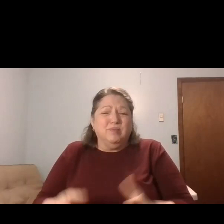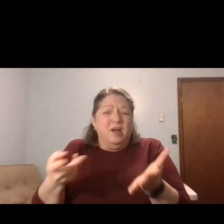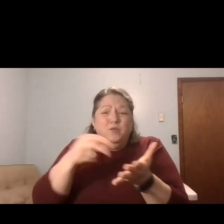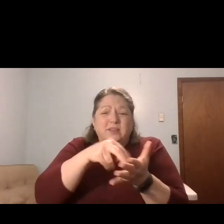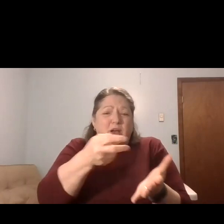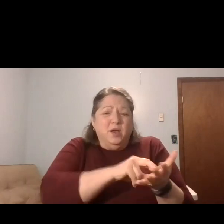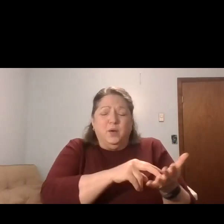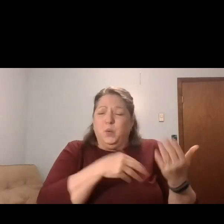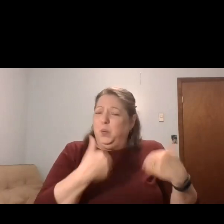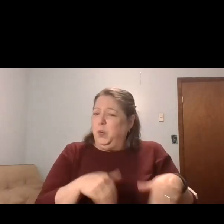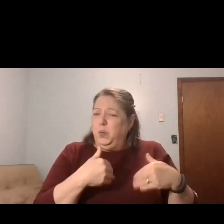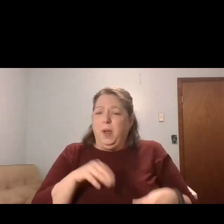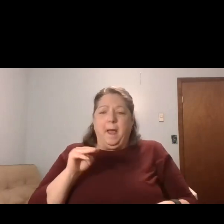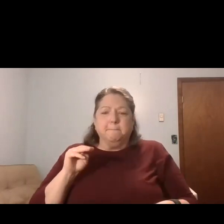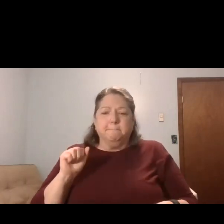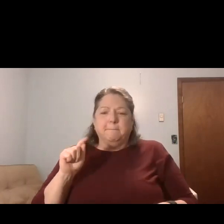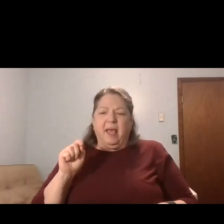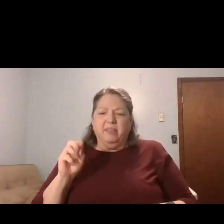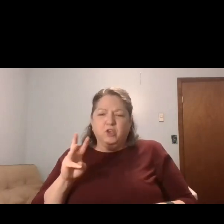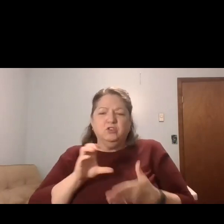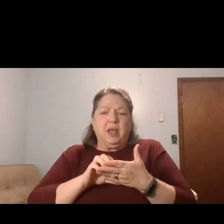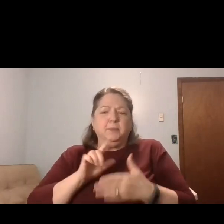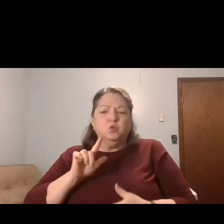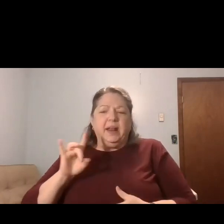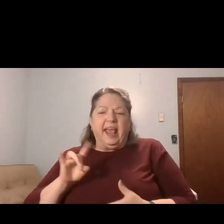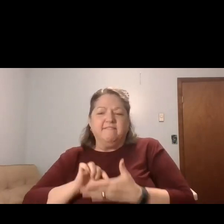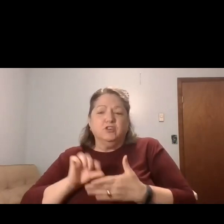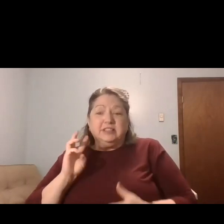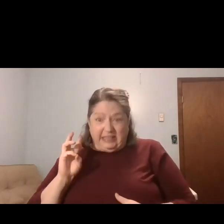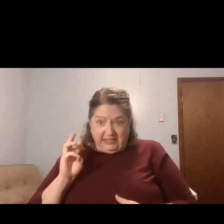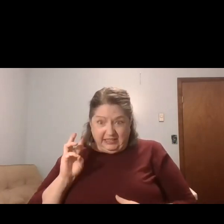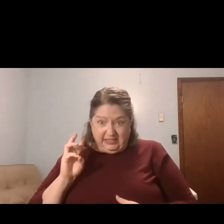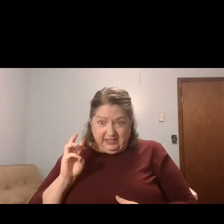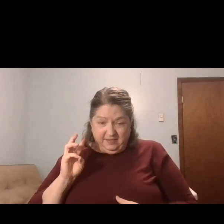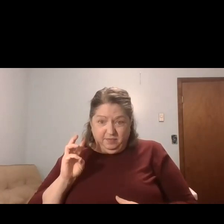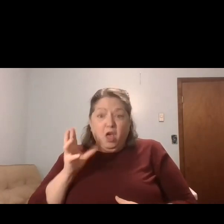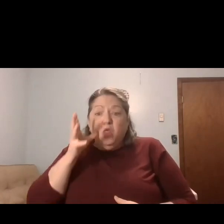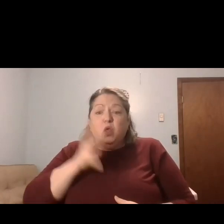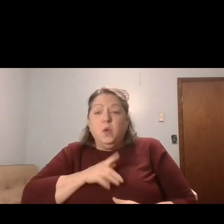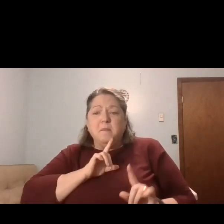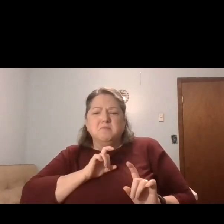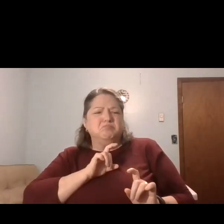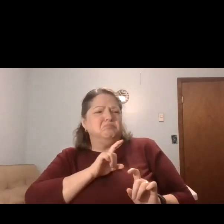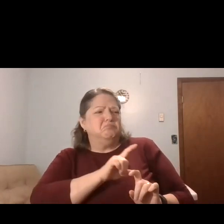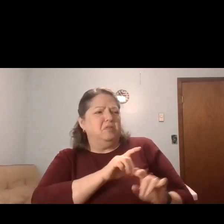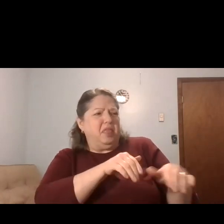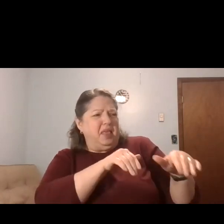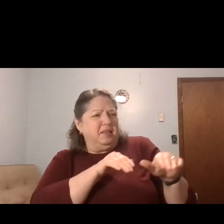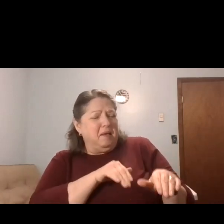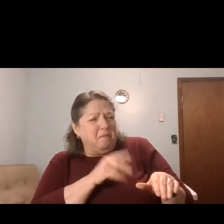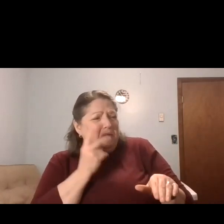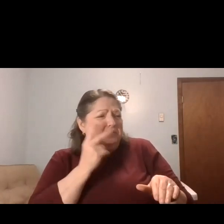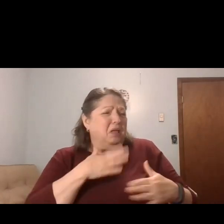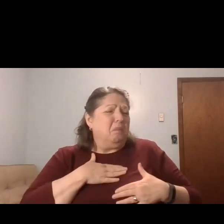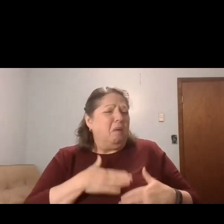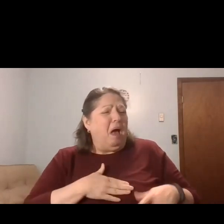few other verses from Matthew 28 and verse 6. The women go to the tomb to see the body of Jesus